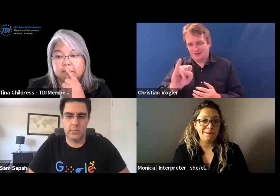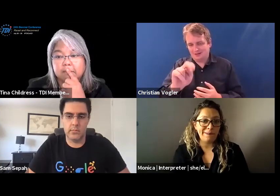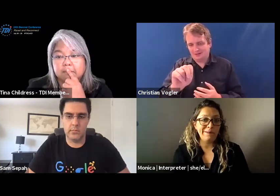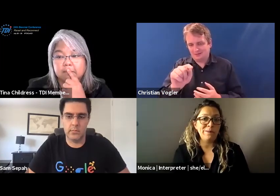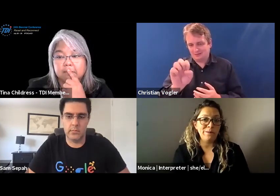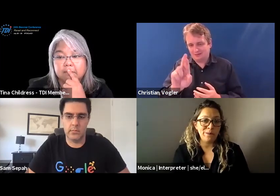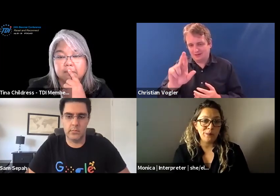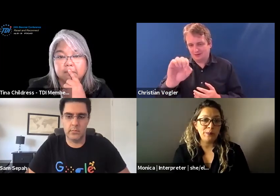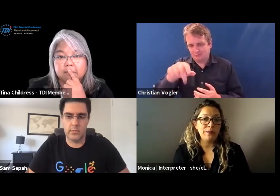runs.